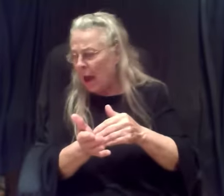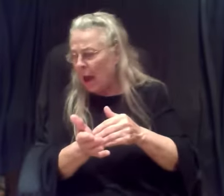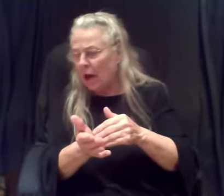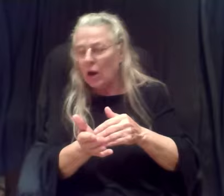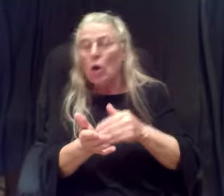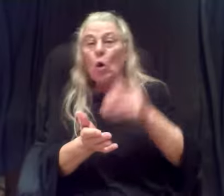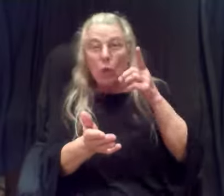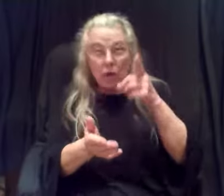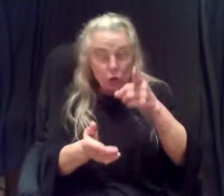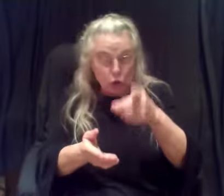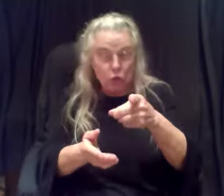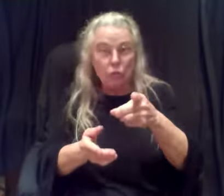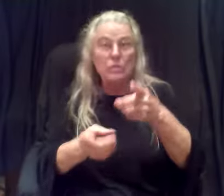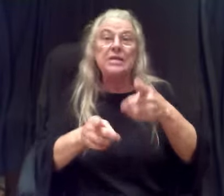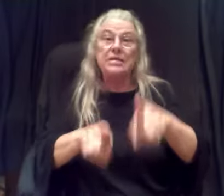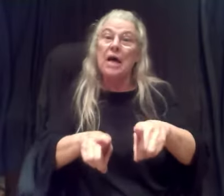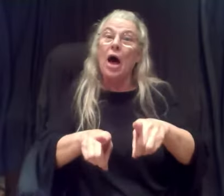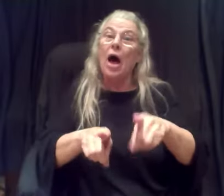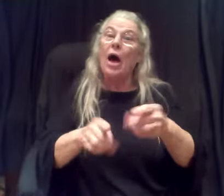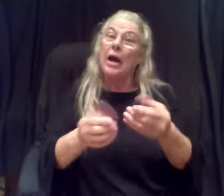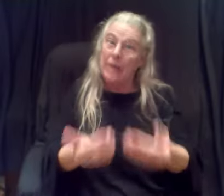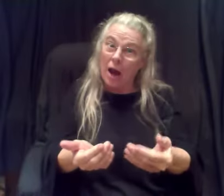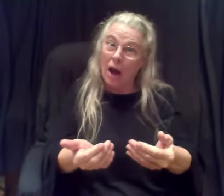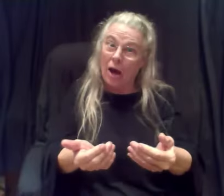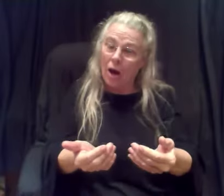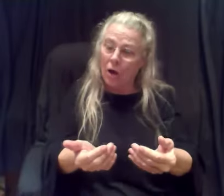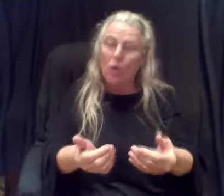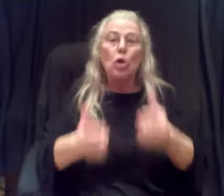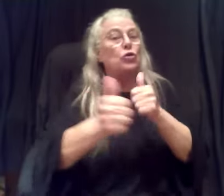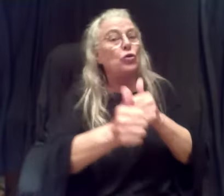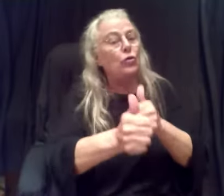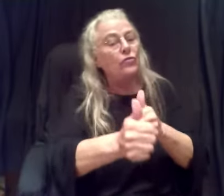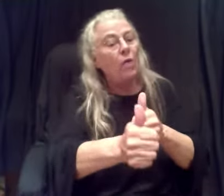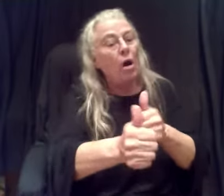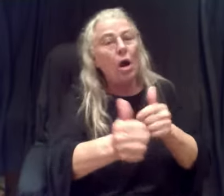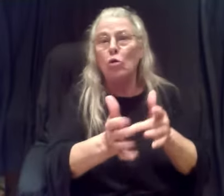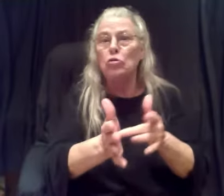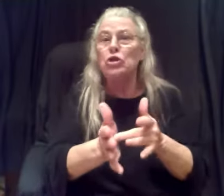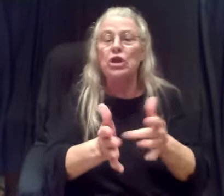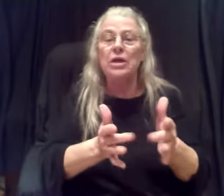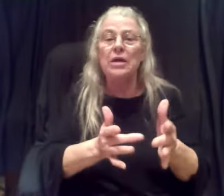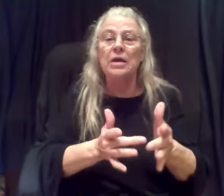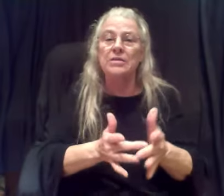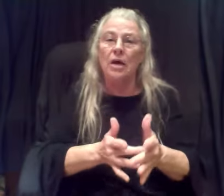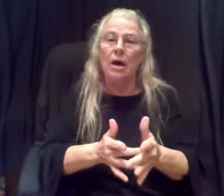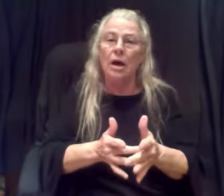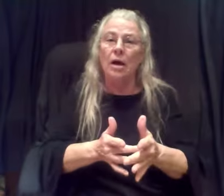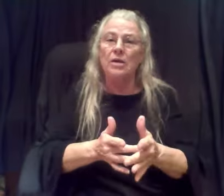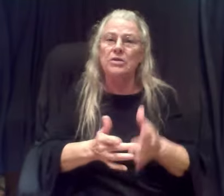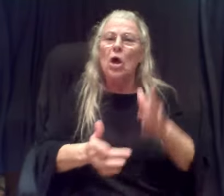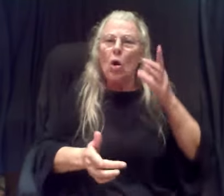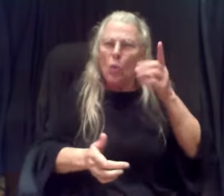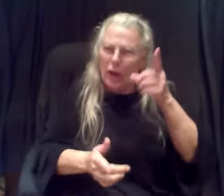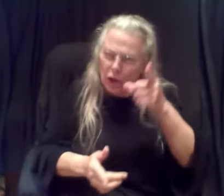back. Will you decide now to follow Jesus? Will